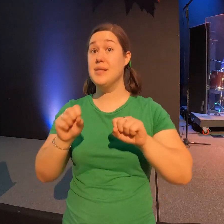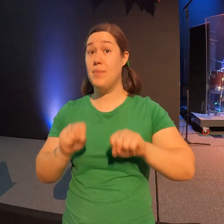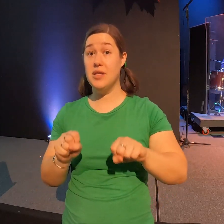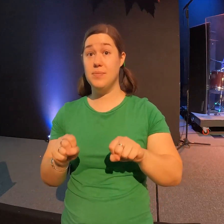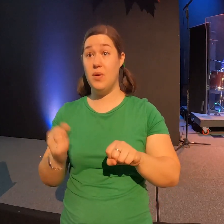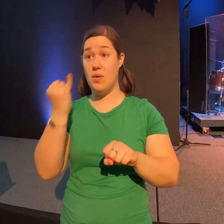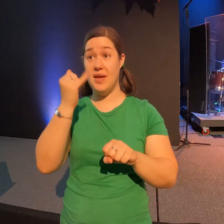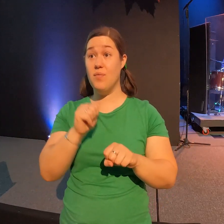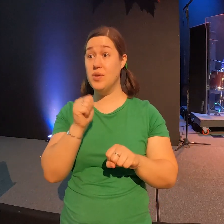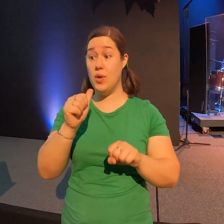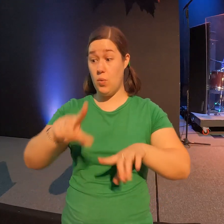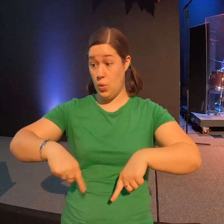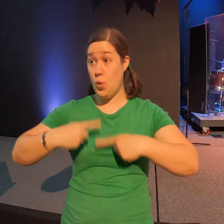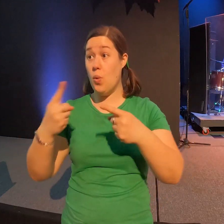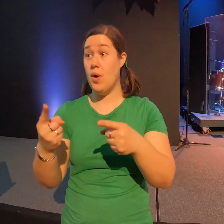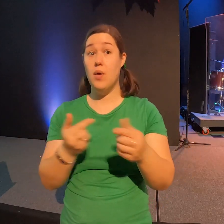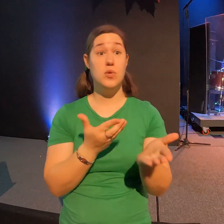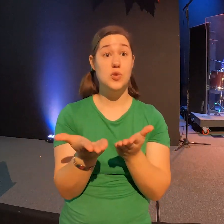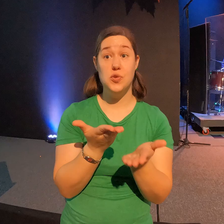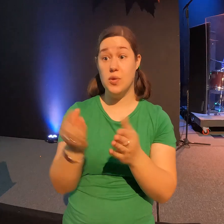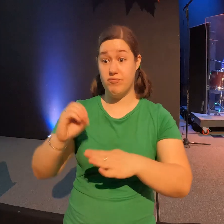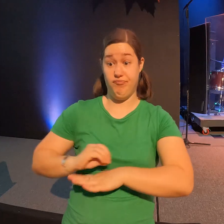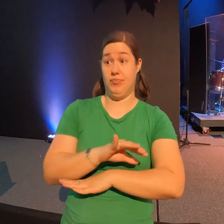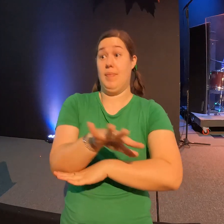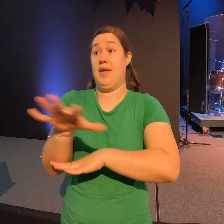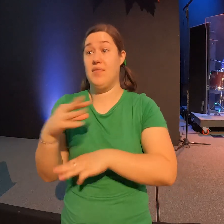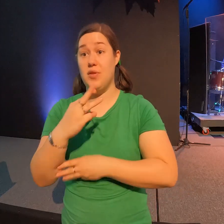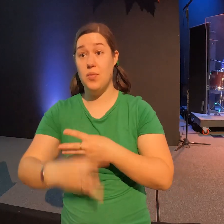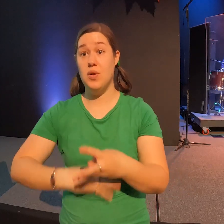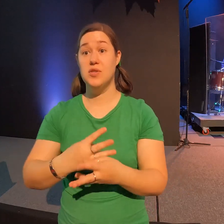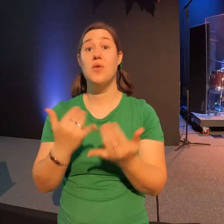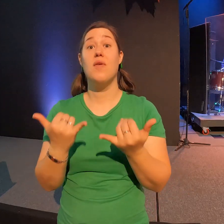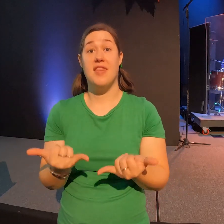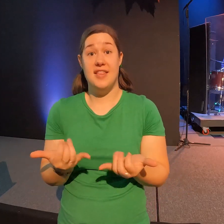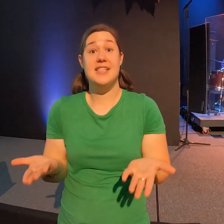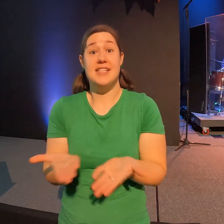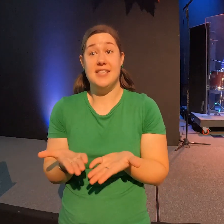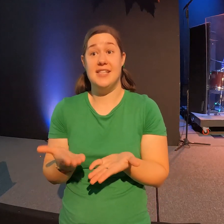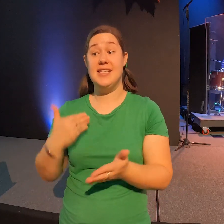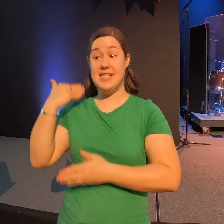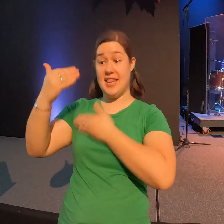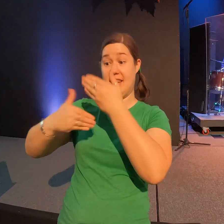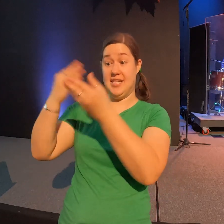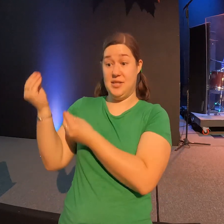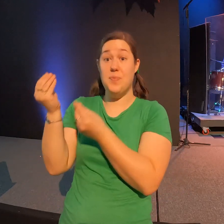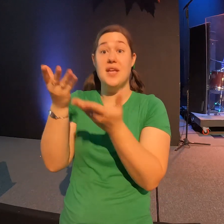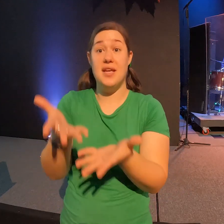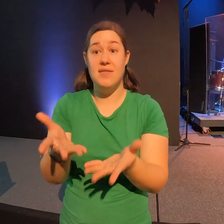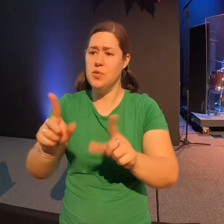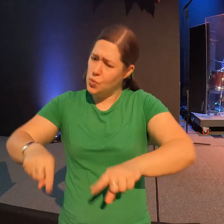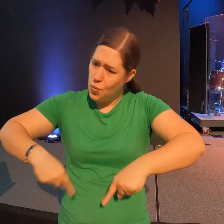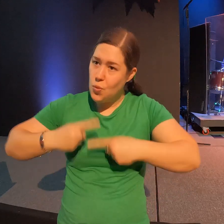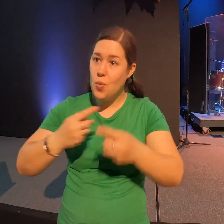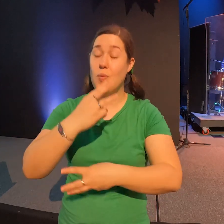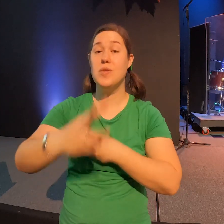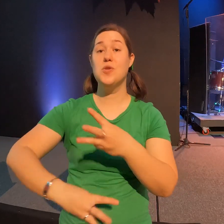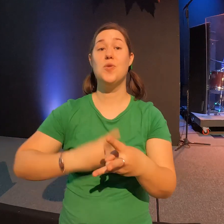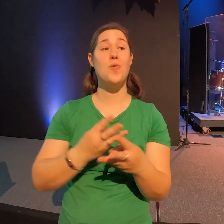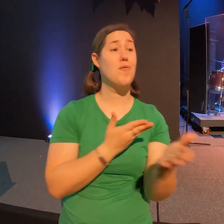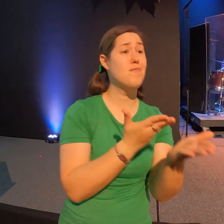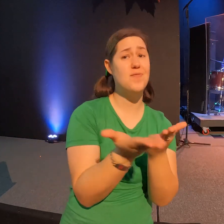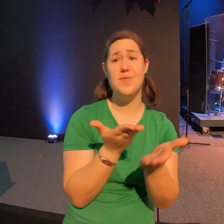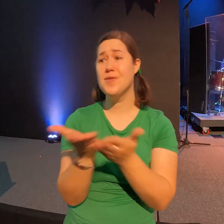So this is the legacy that we've been given. So go into the world today and serve impactfully.